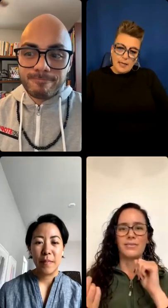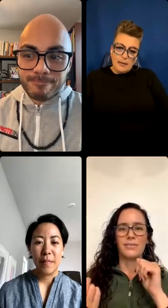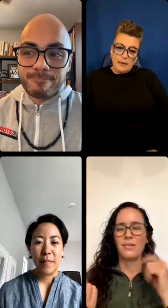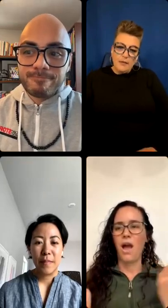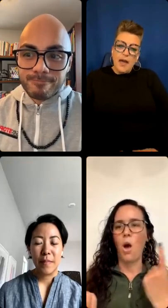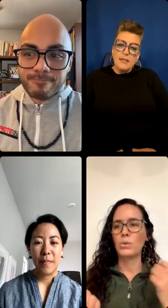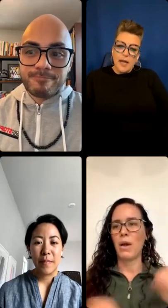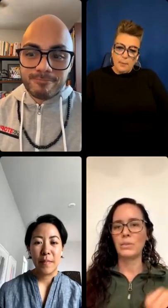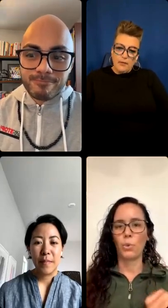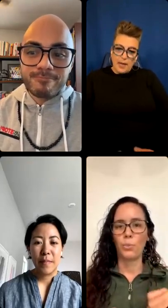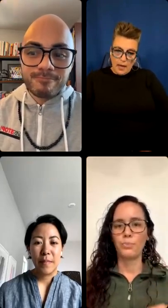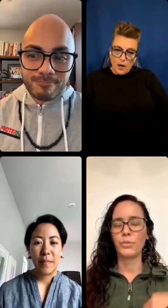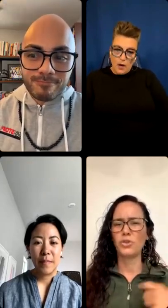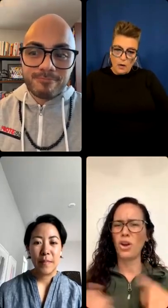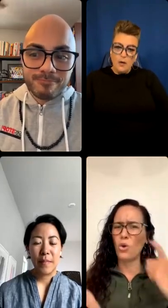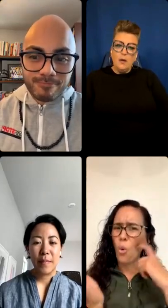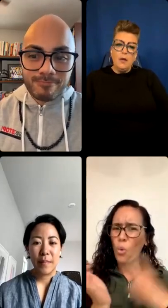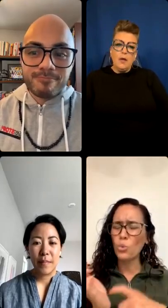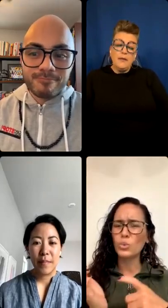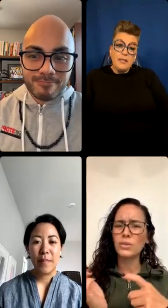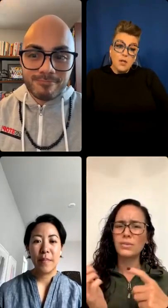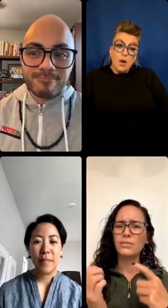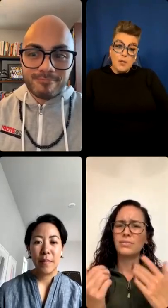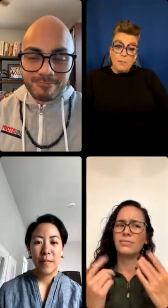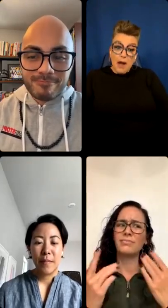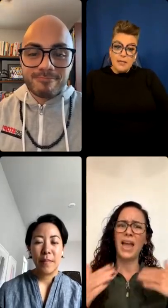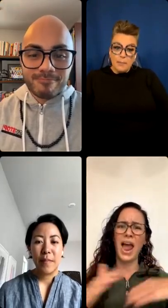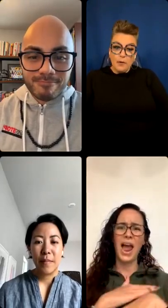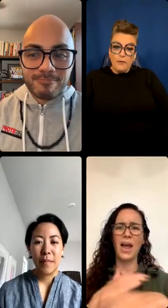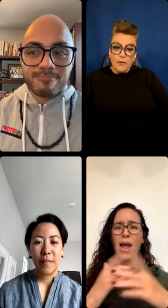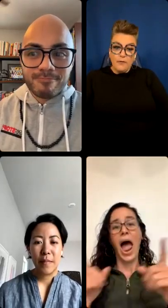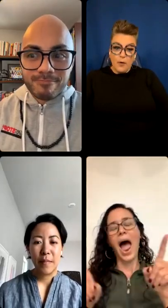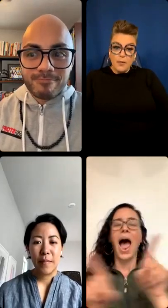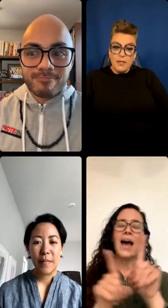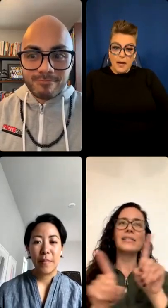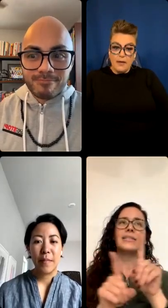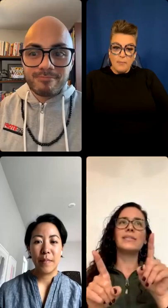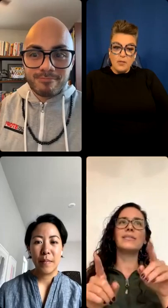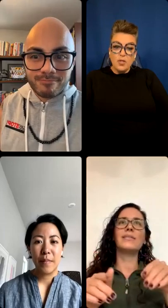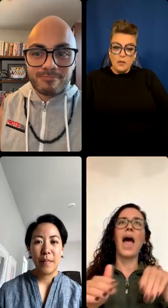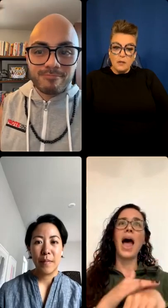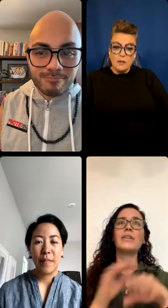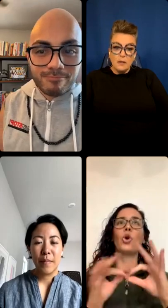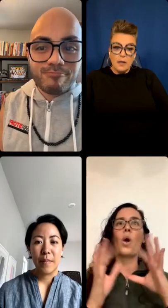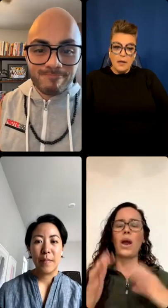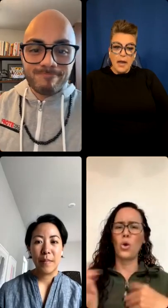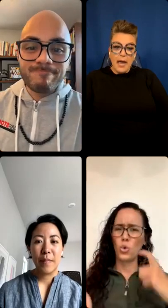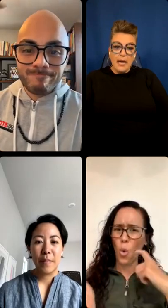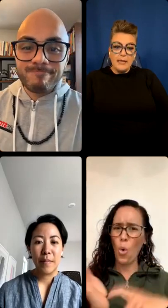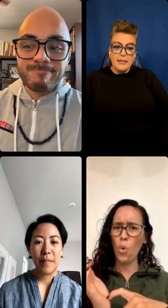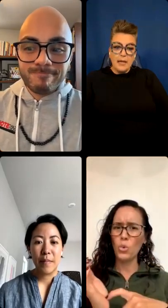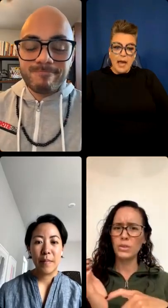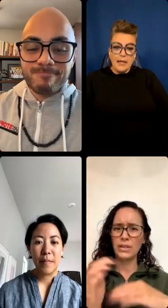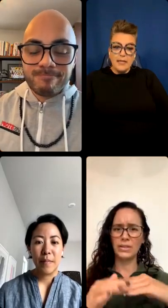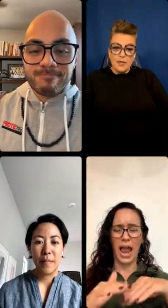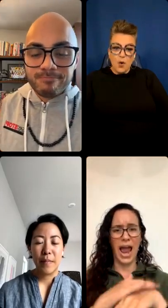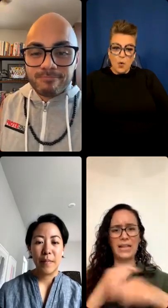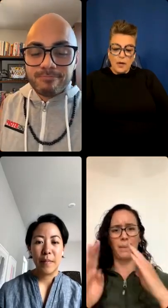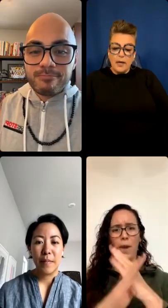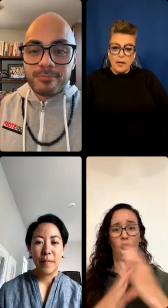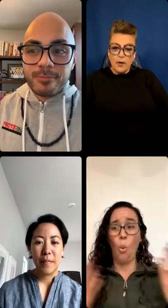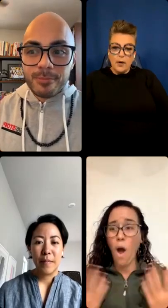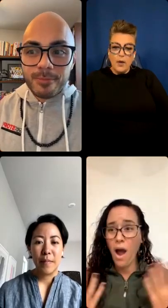specialize in that type of care. And that's not always possible for the folks that I have mentioned. And as an